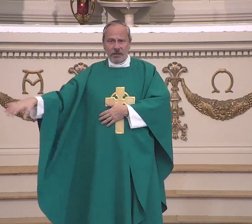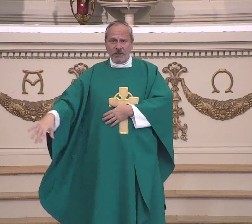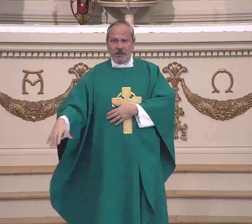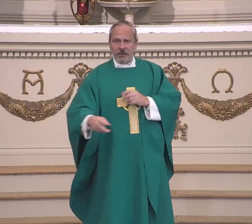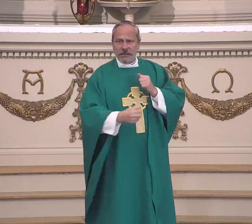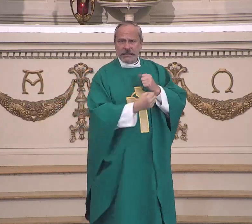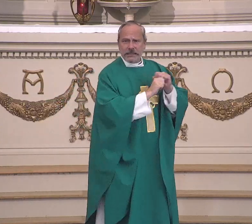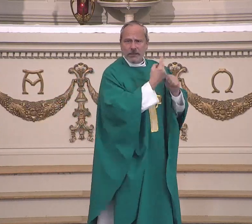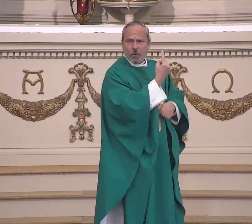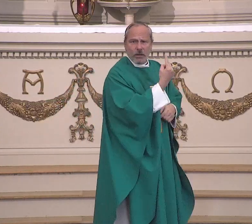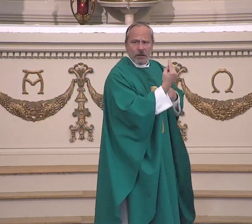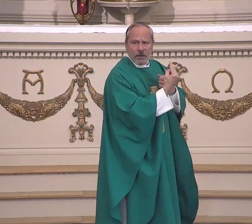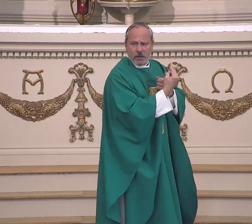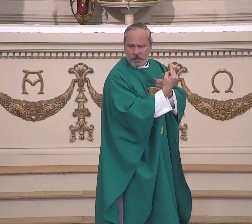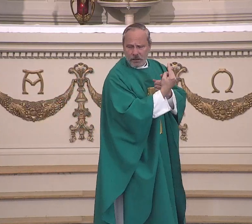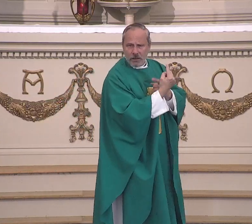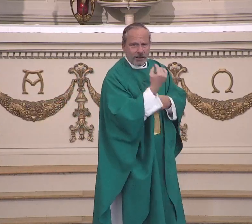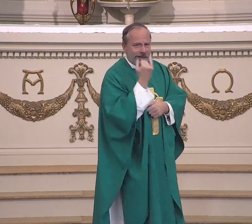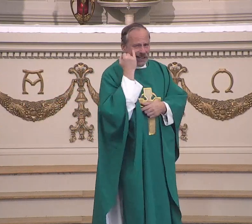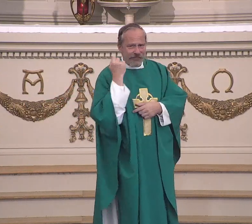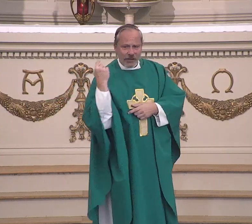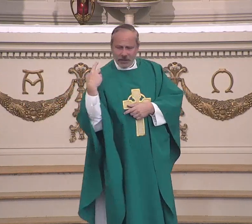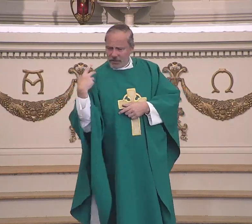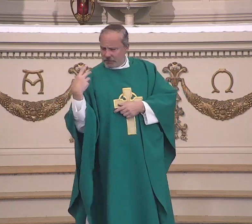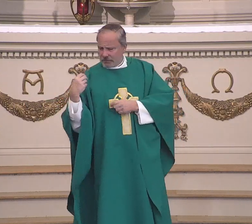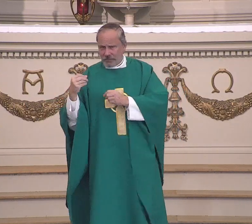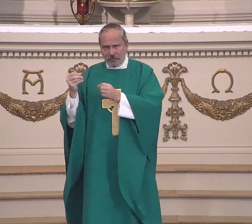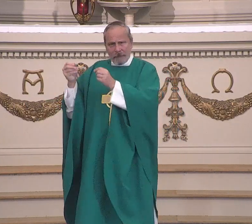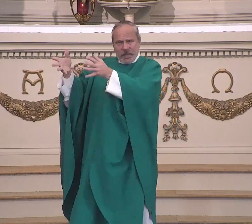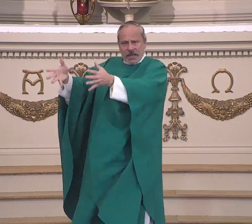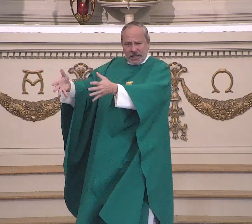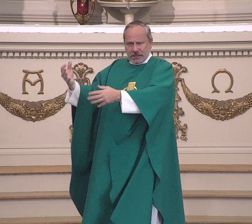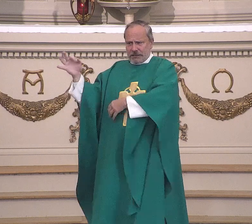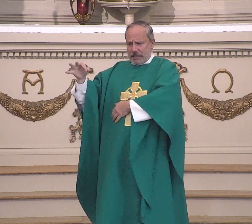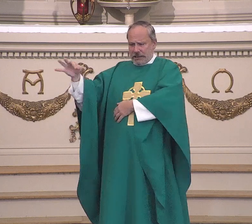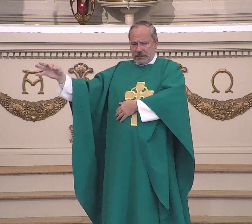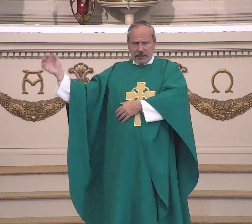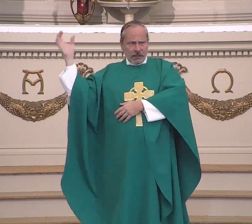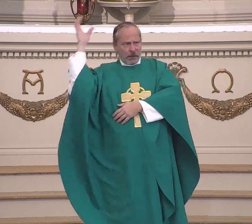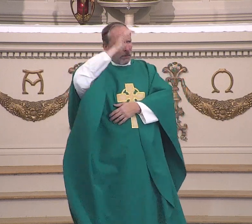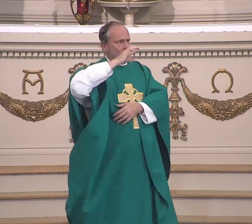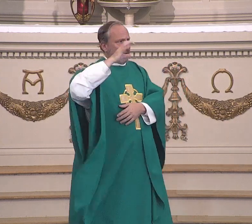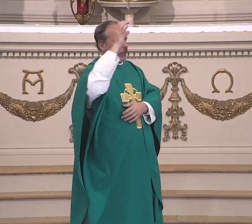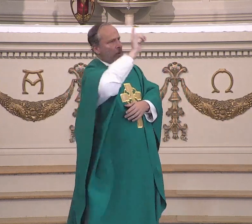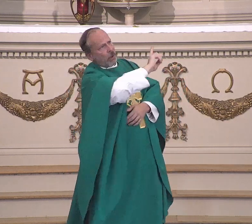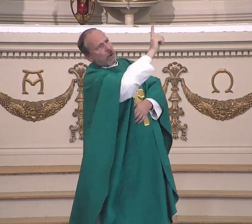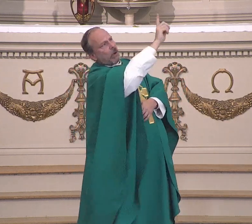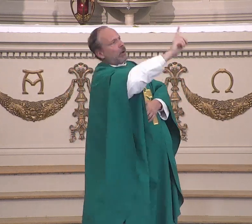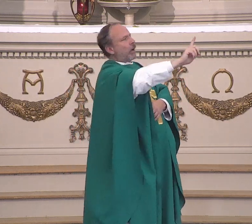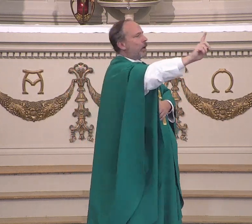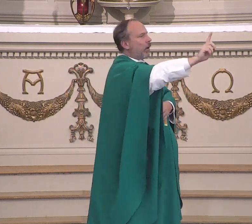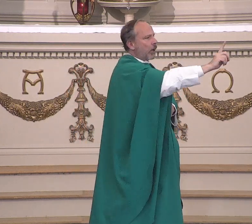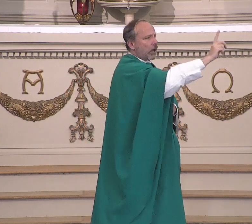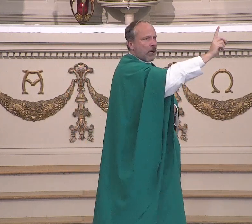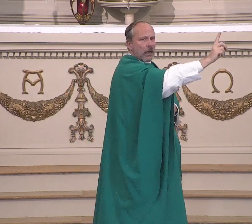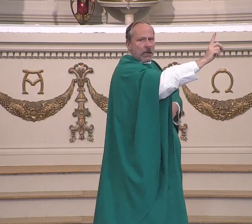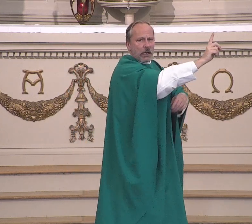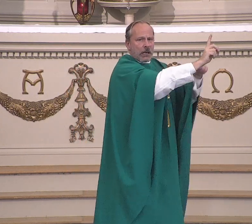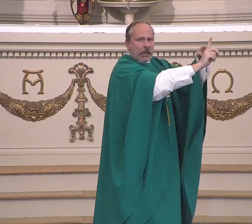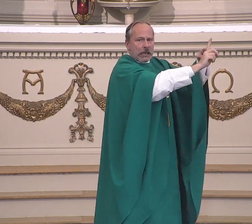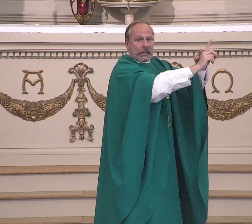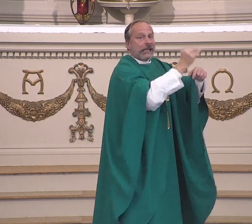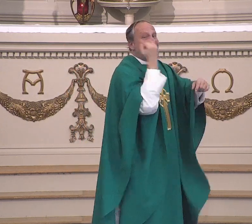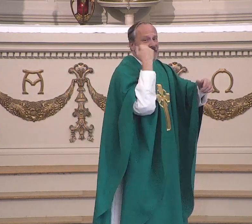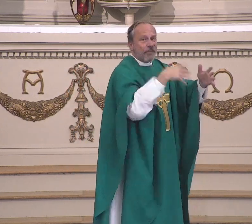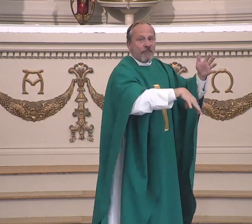would never do that. The shepherd would never leave the 99 and go in search of one sheep. He wouldn't abandon his entire